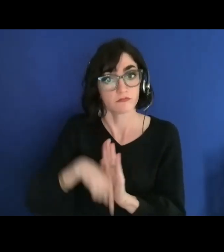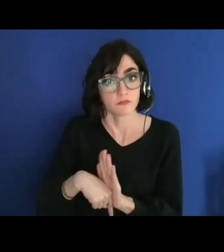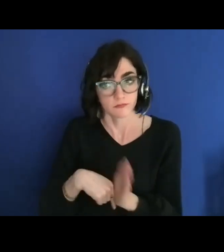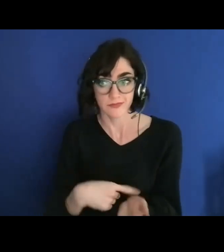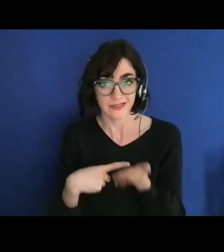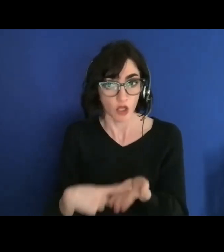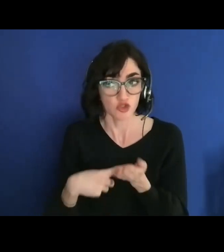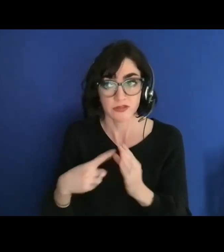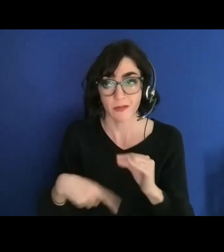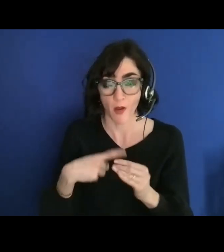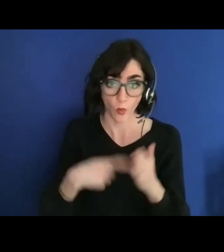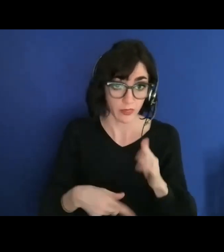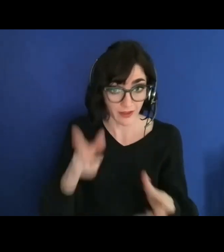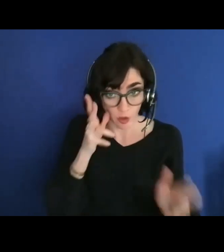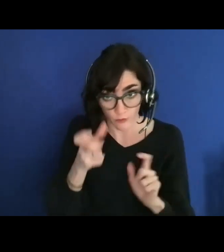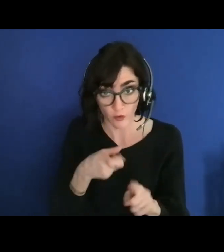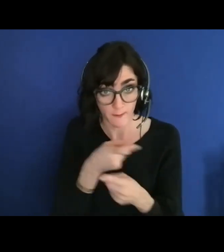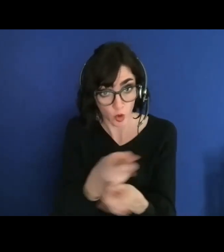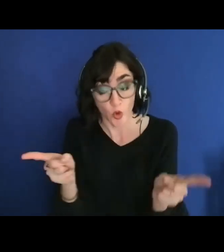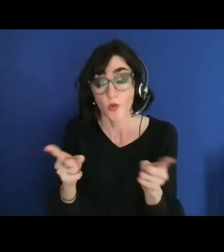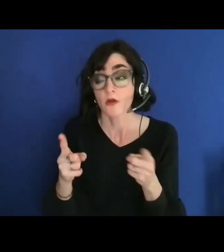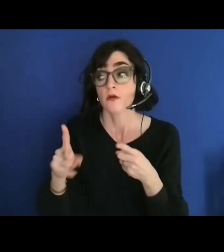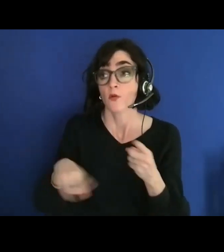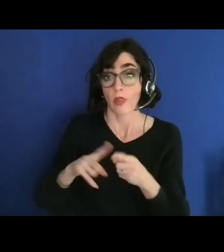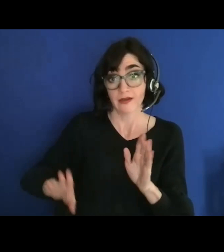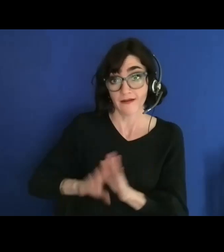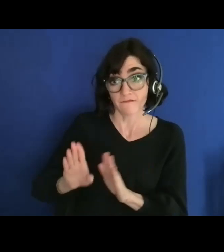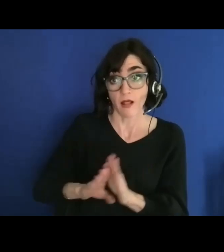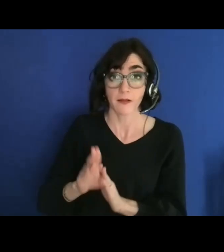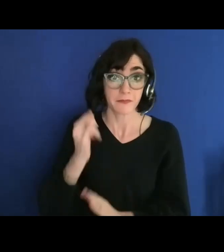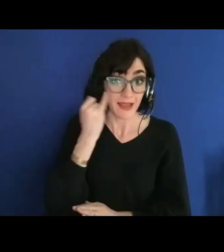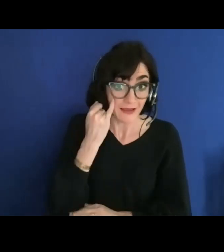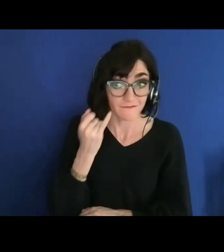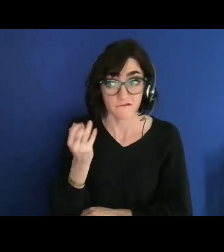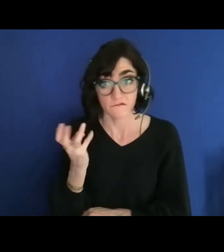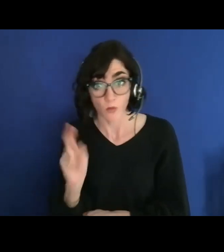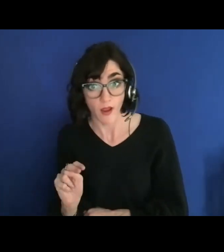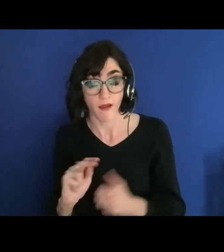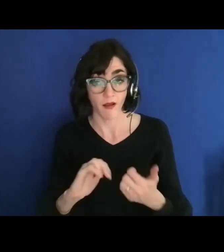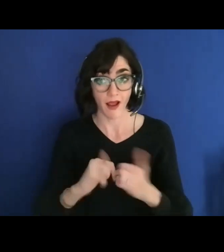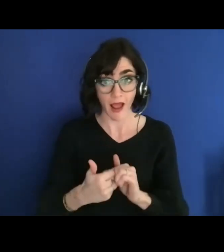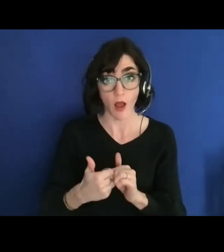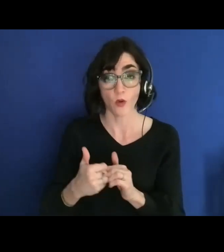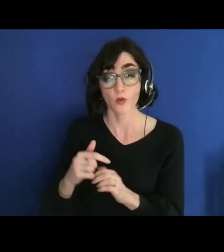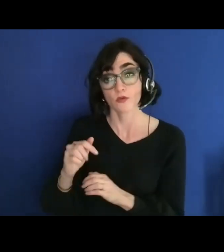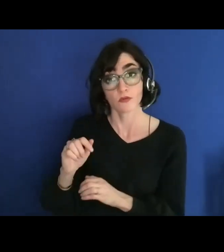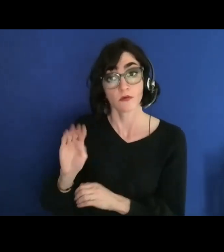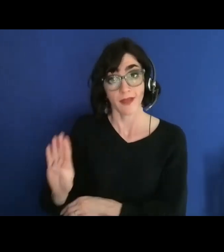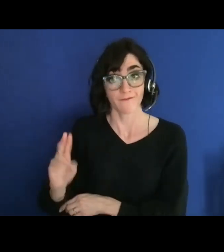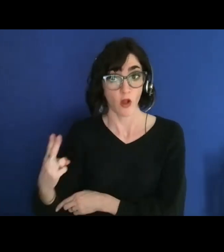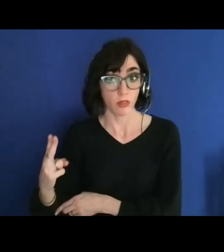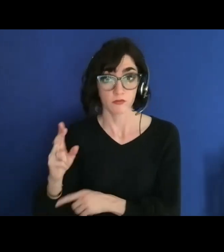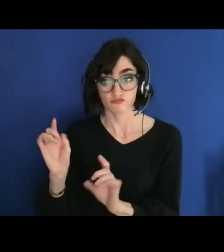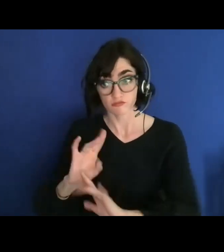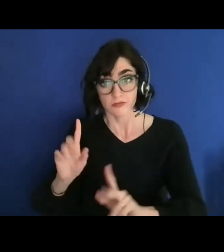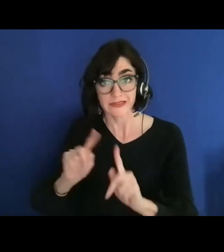as they develop recommendations about if, when, and how mobile crisis response teams coordinate or collaborate with first responders.